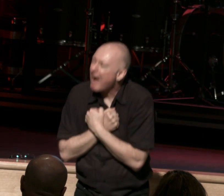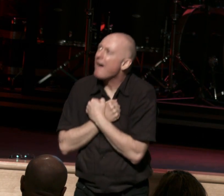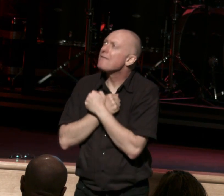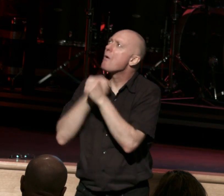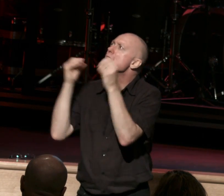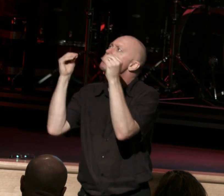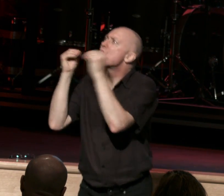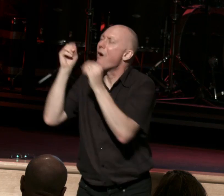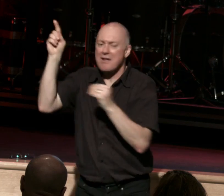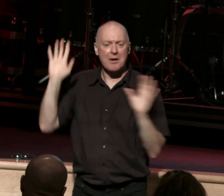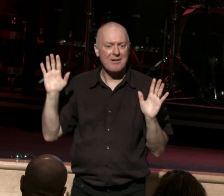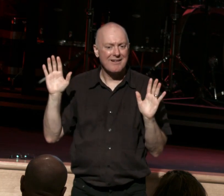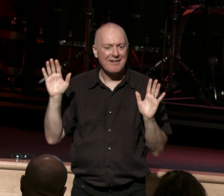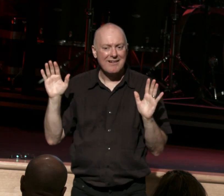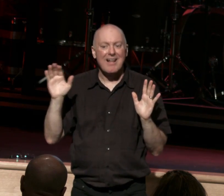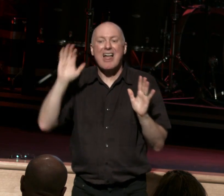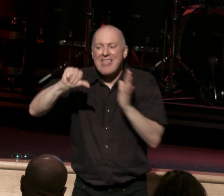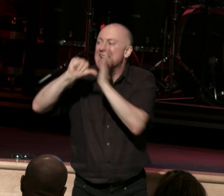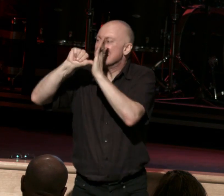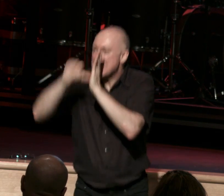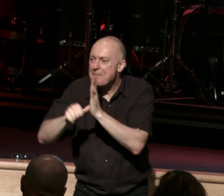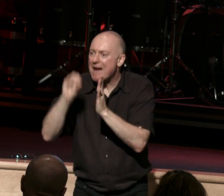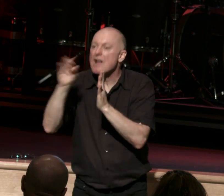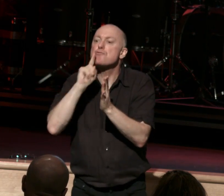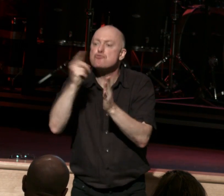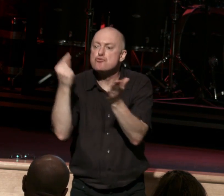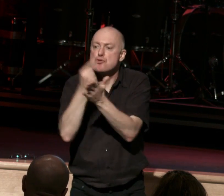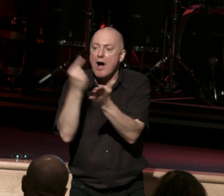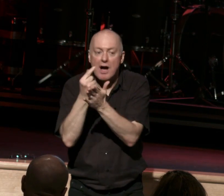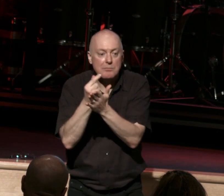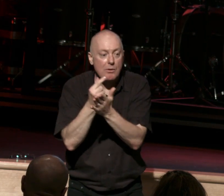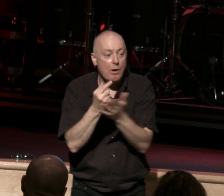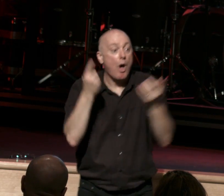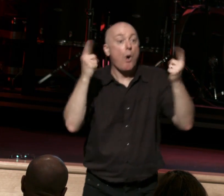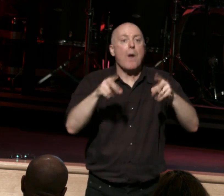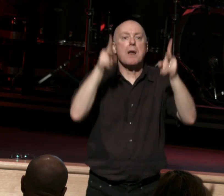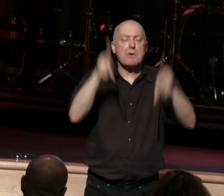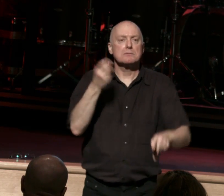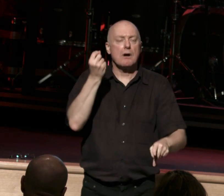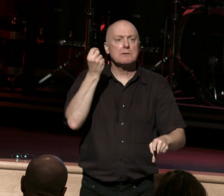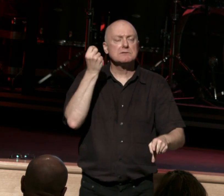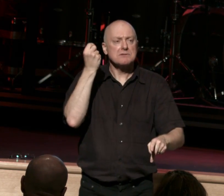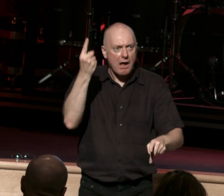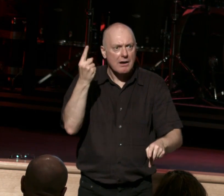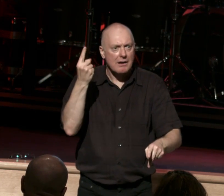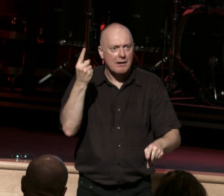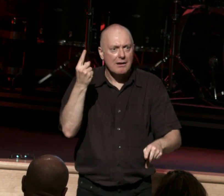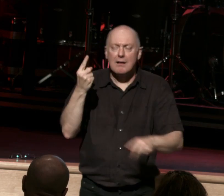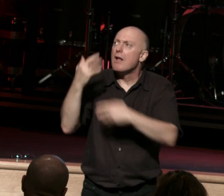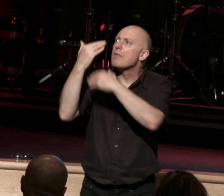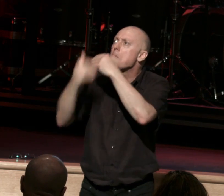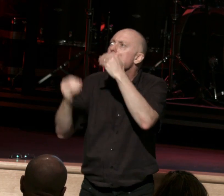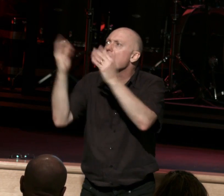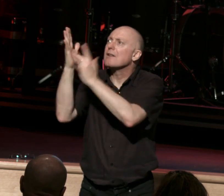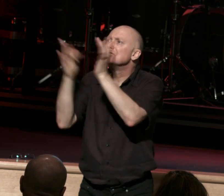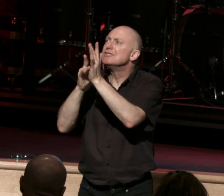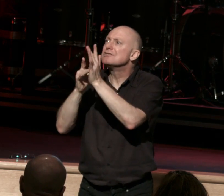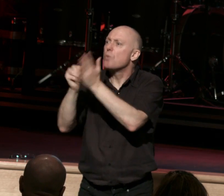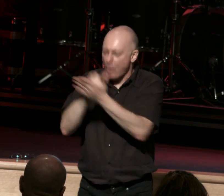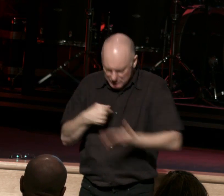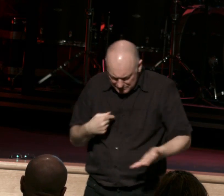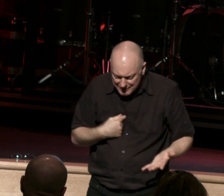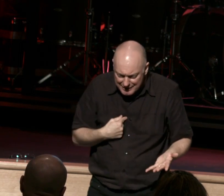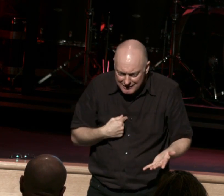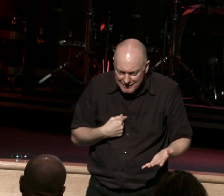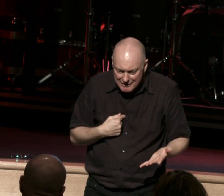love further. That's the impact of the true gospel. When the person understands that the blood of Jesus